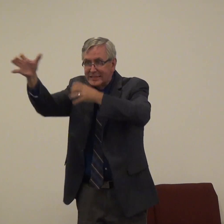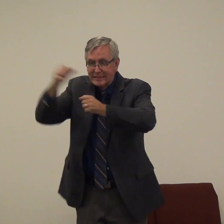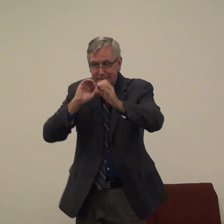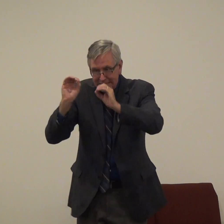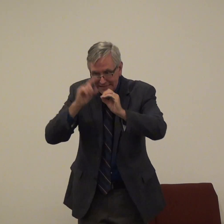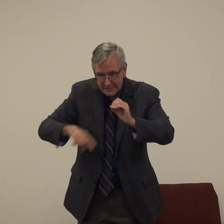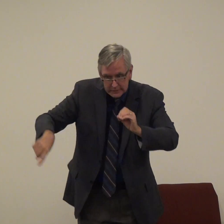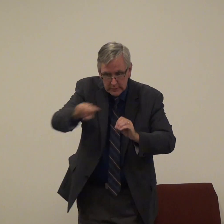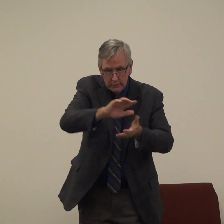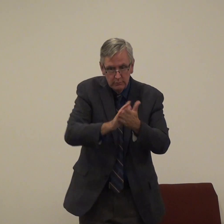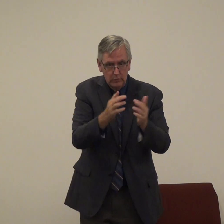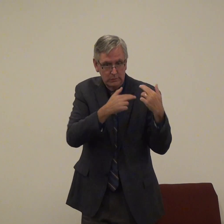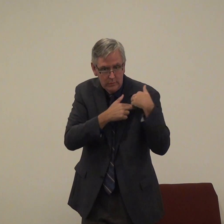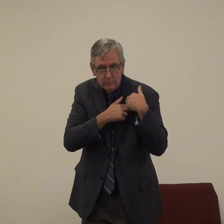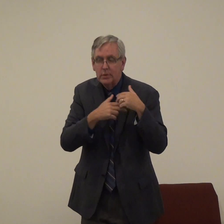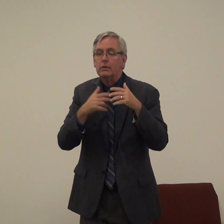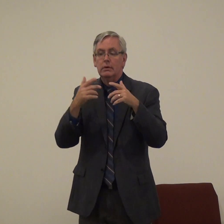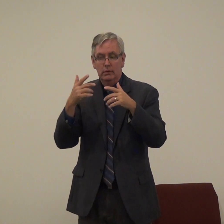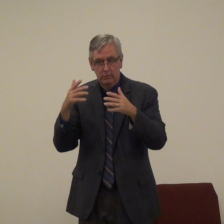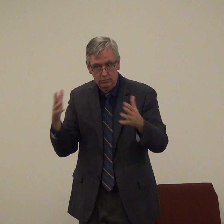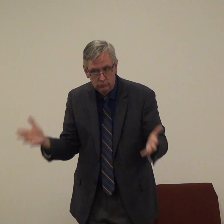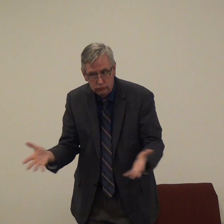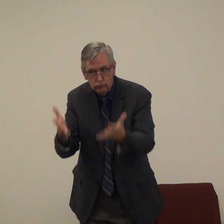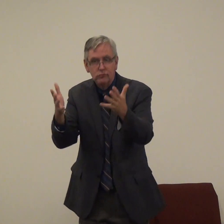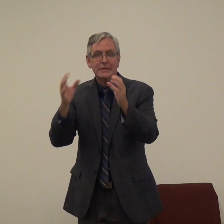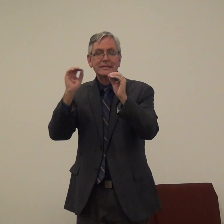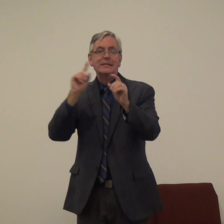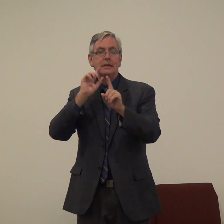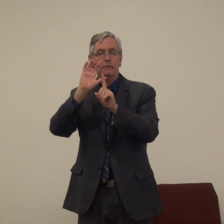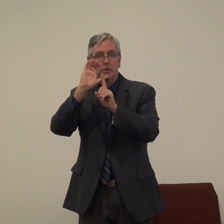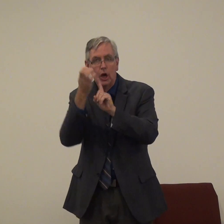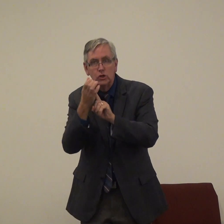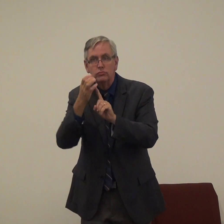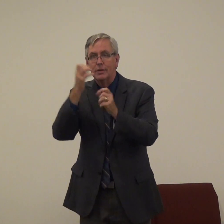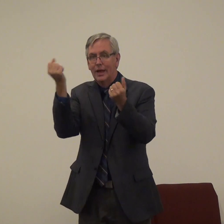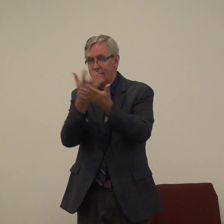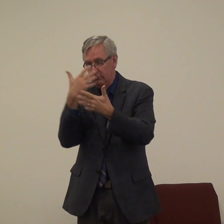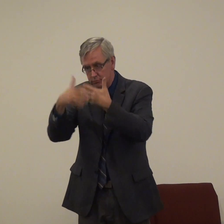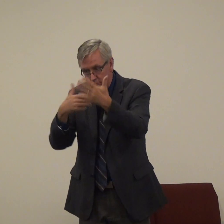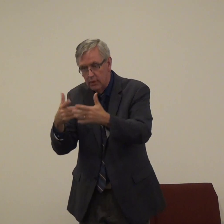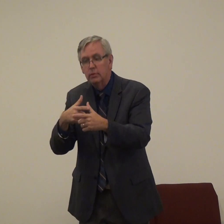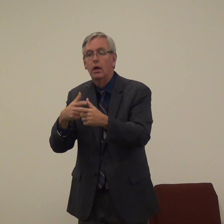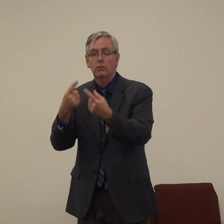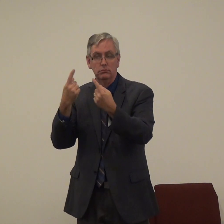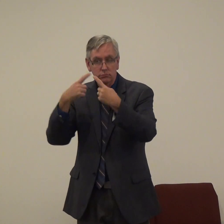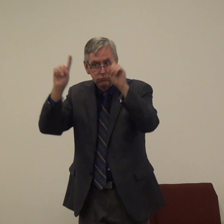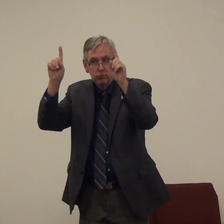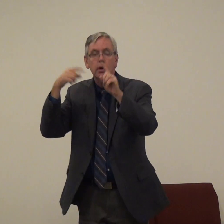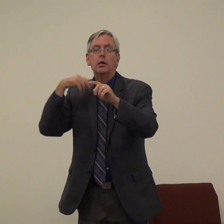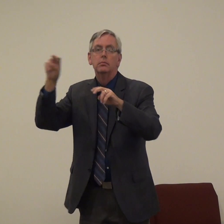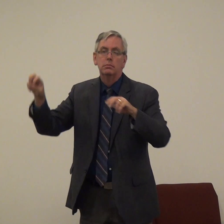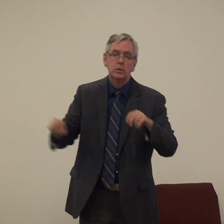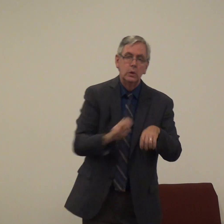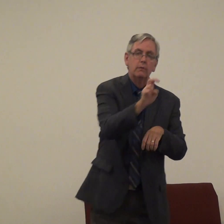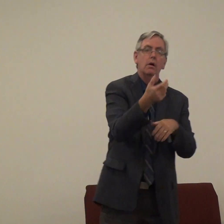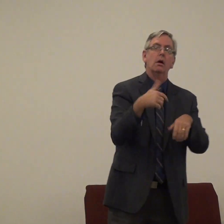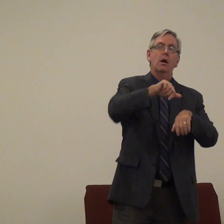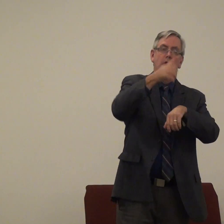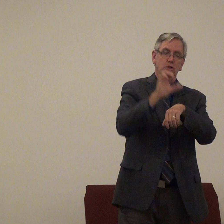language, find deaf people and put it together, teach them the people deaf culture and reach some of the